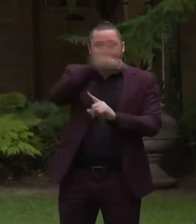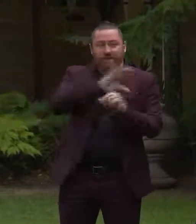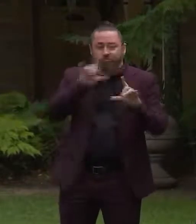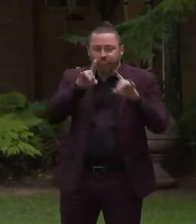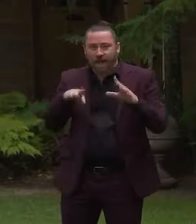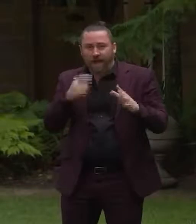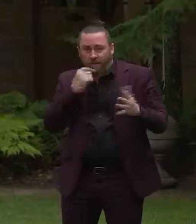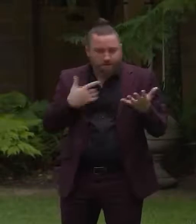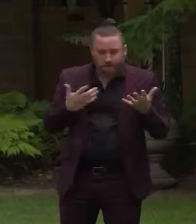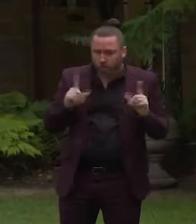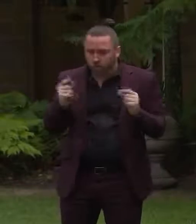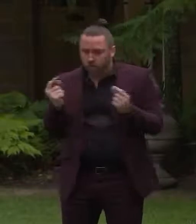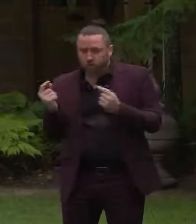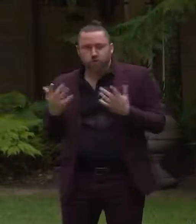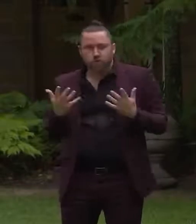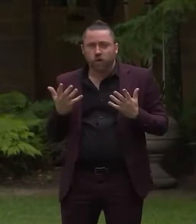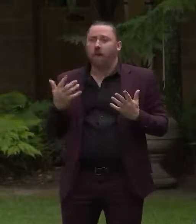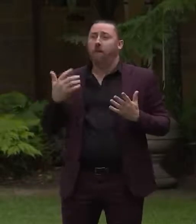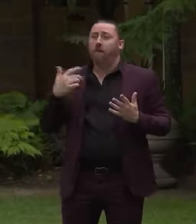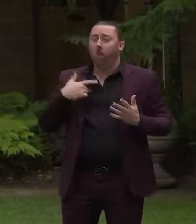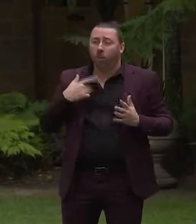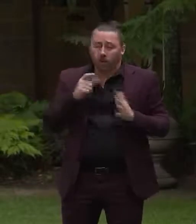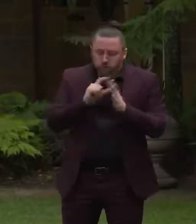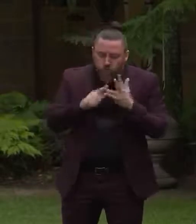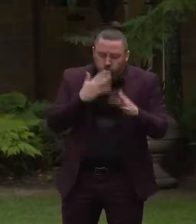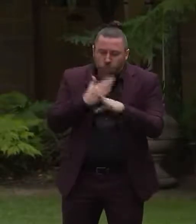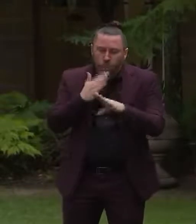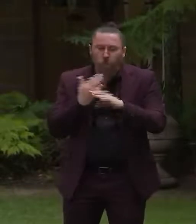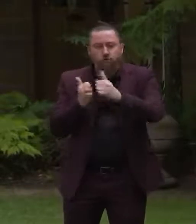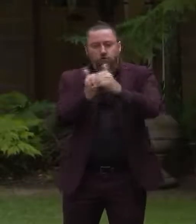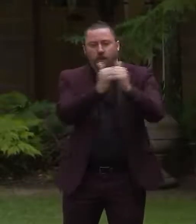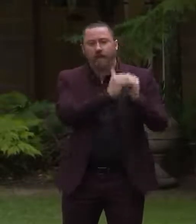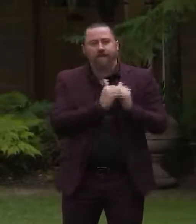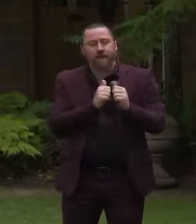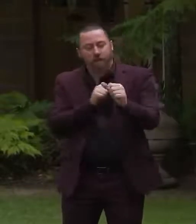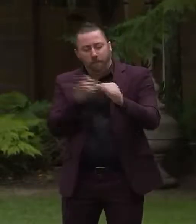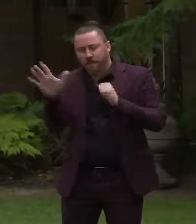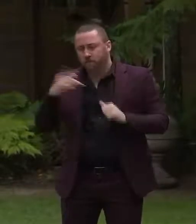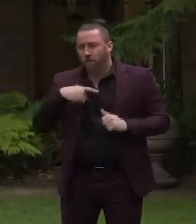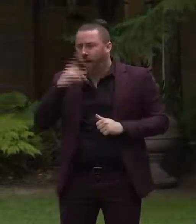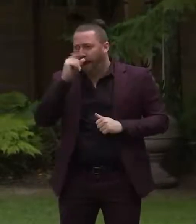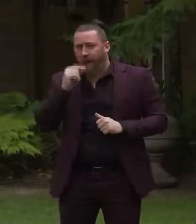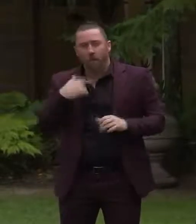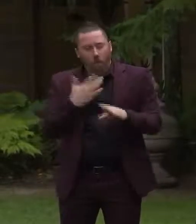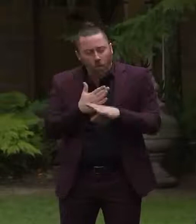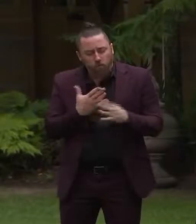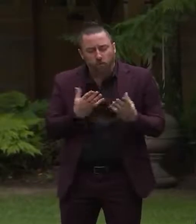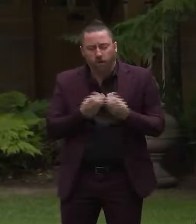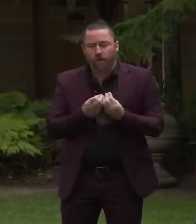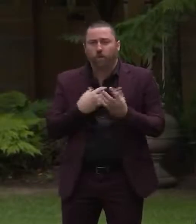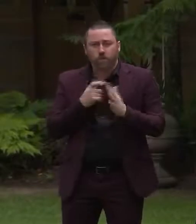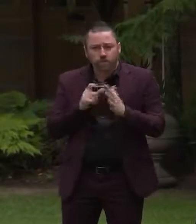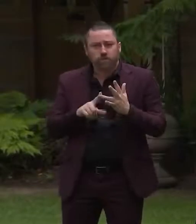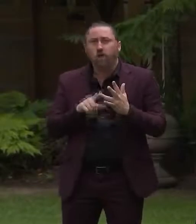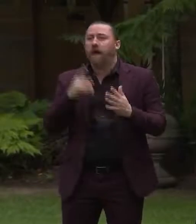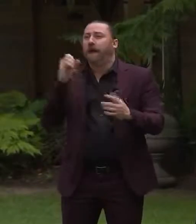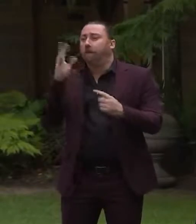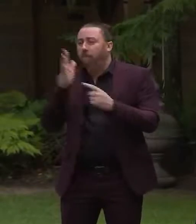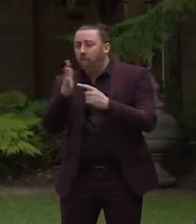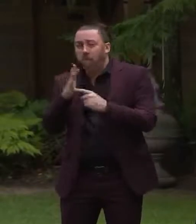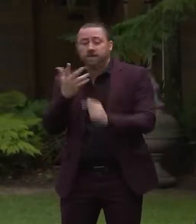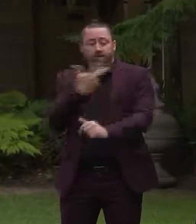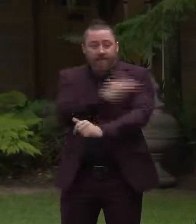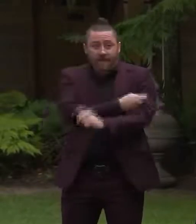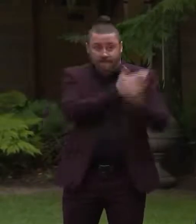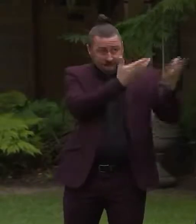Commonwealth. But we are doing this as collaboratively as we possibly can. The important thing is that we get vaccine and